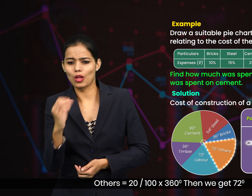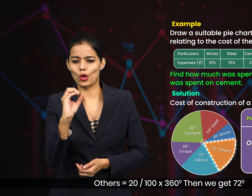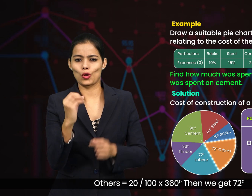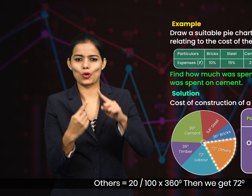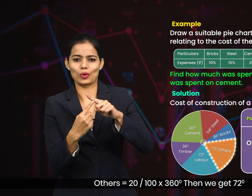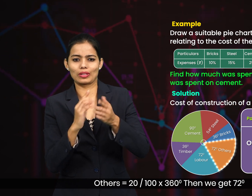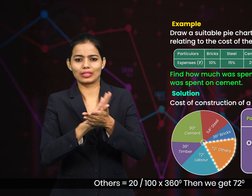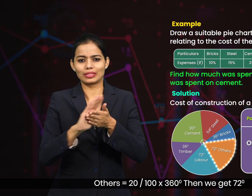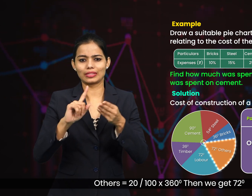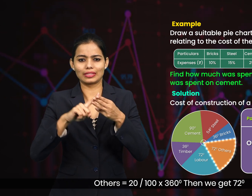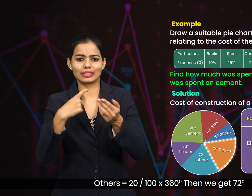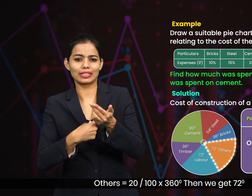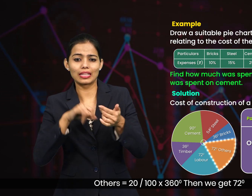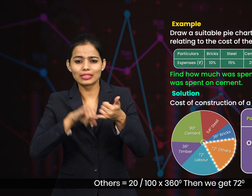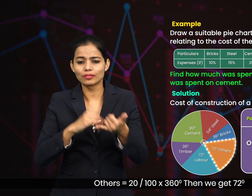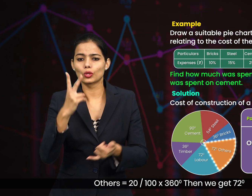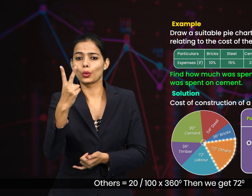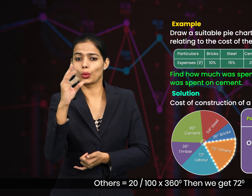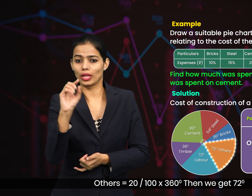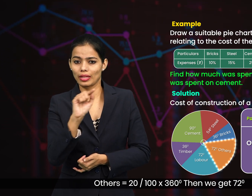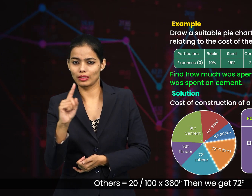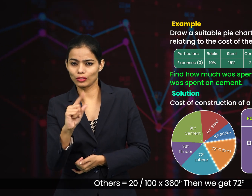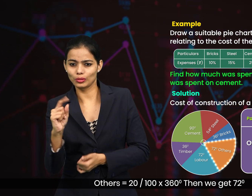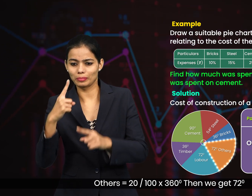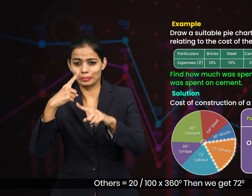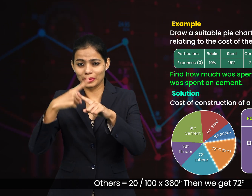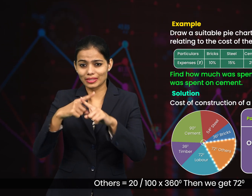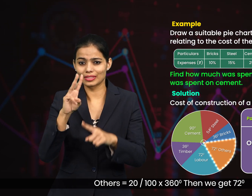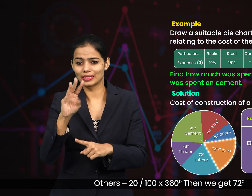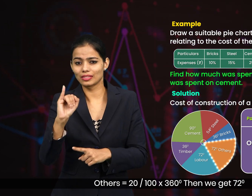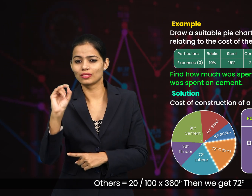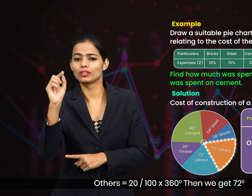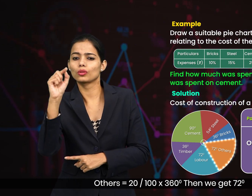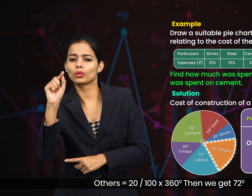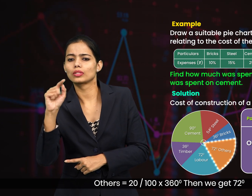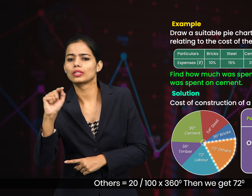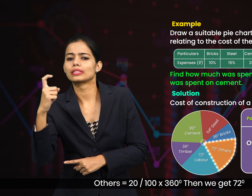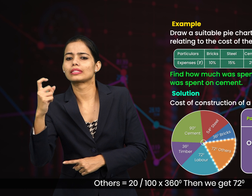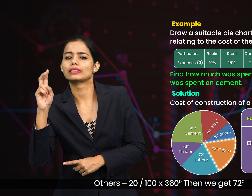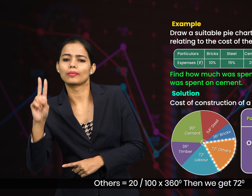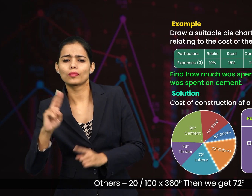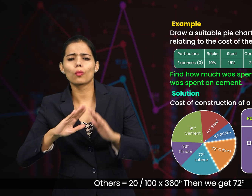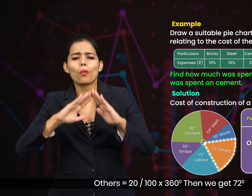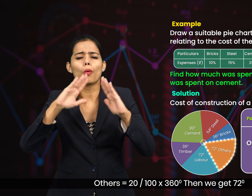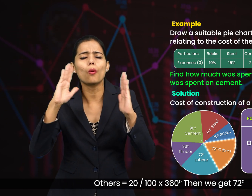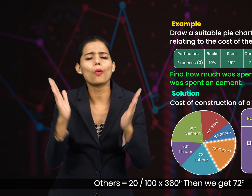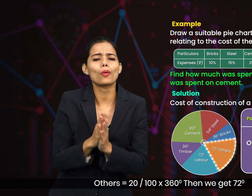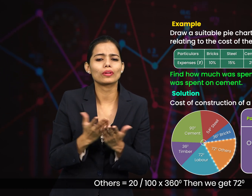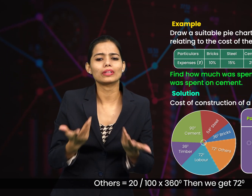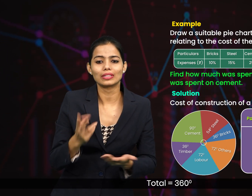Others is equal to 20 by 100 into 360 degree. Then we get 72 degree.